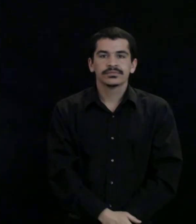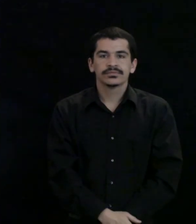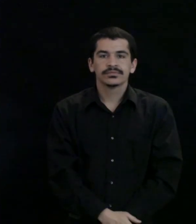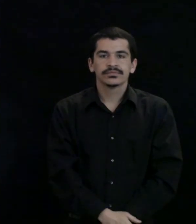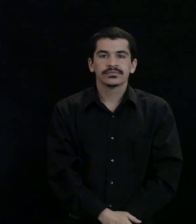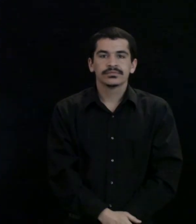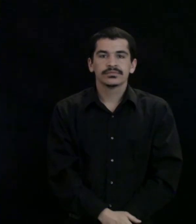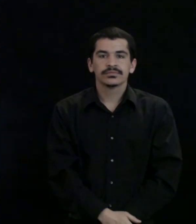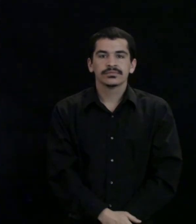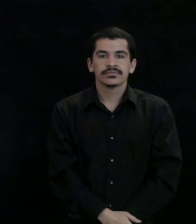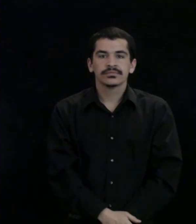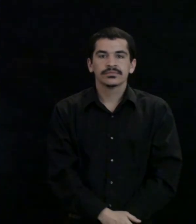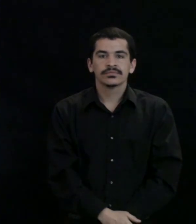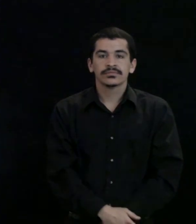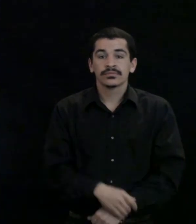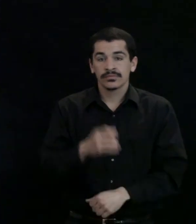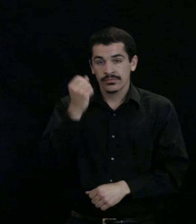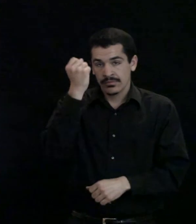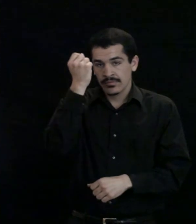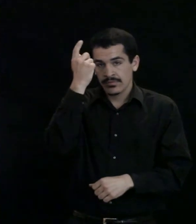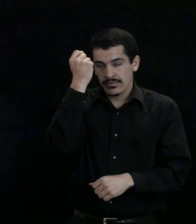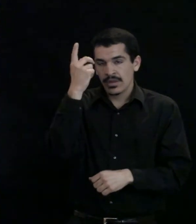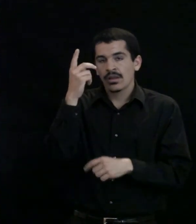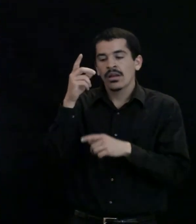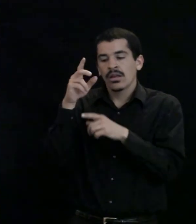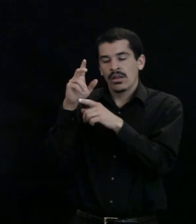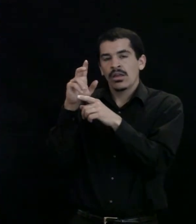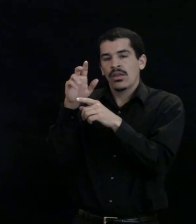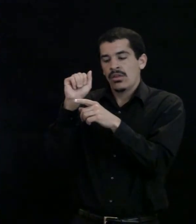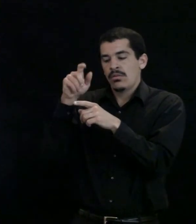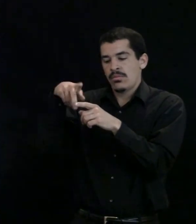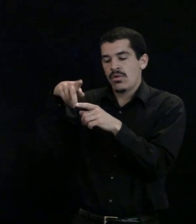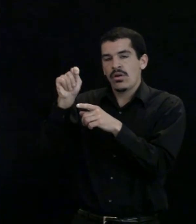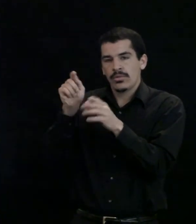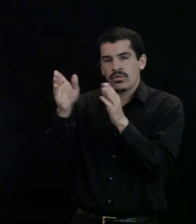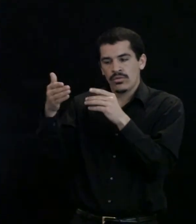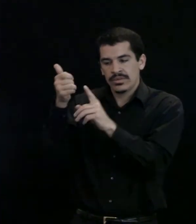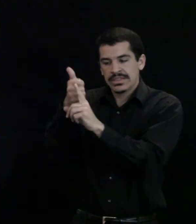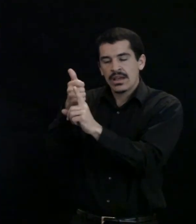There would be 1 and 2 bedroom units available.